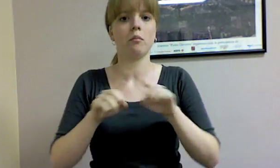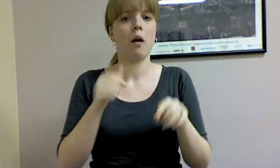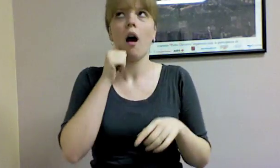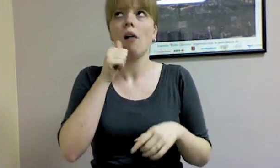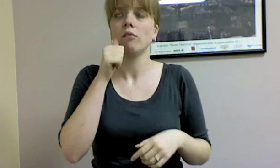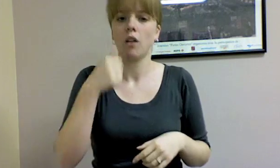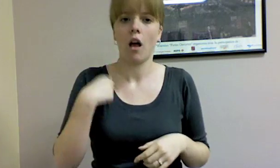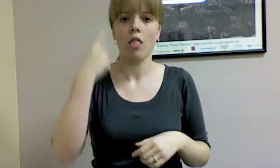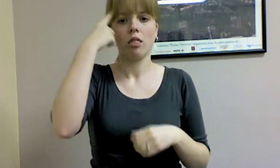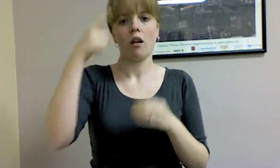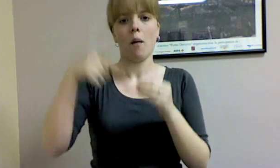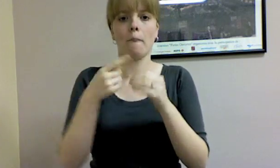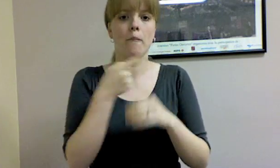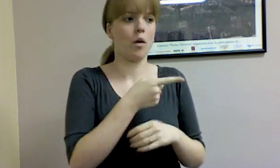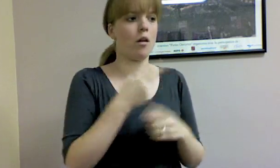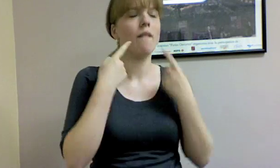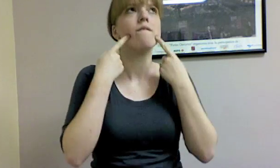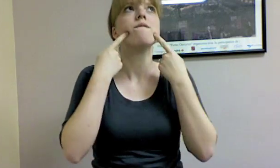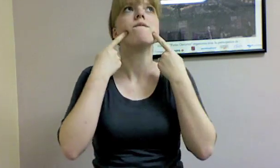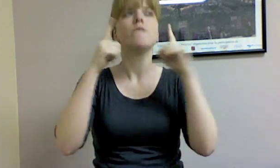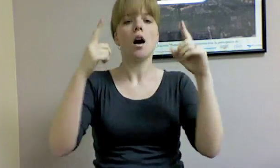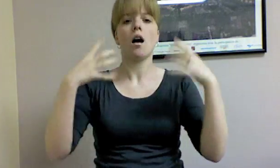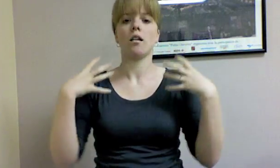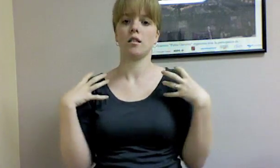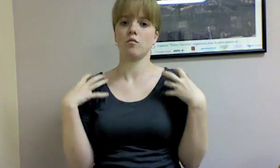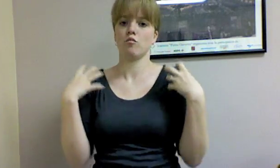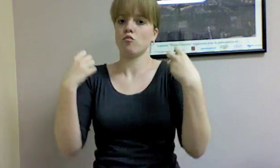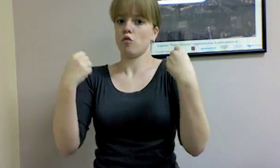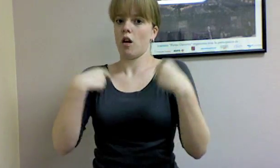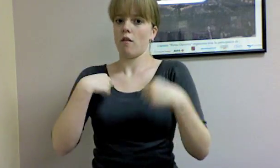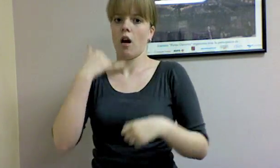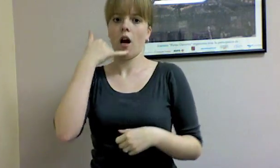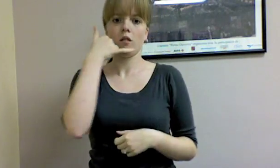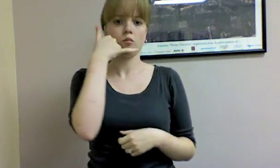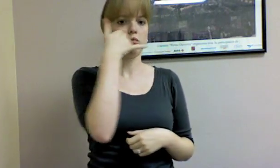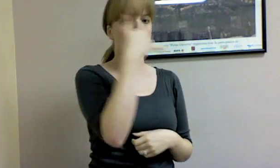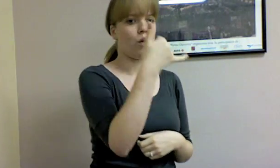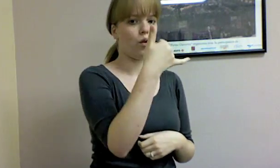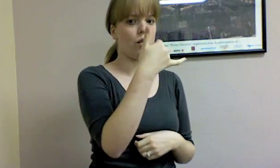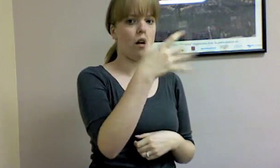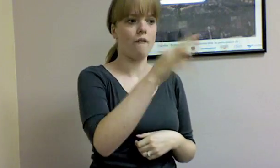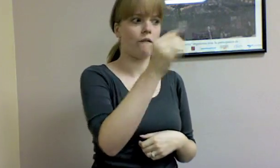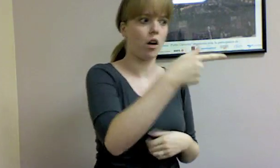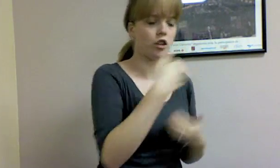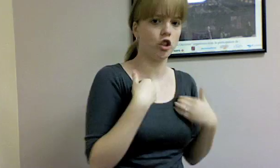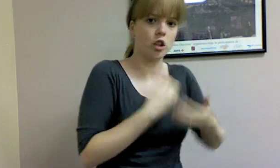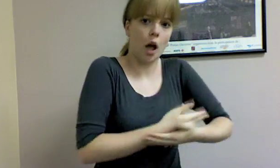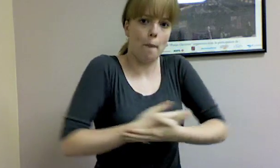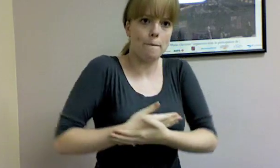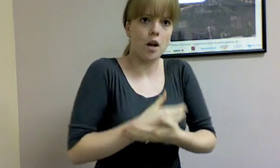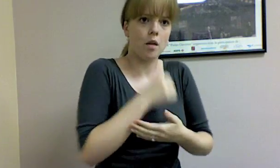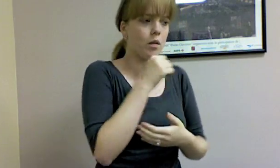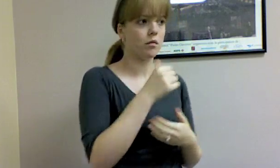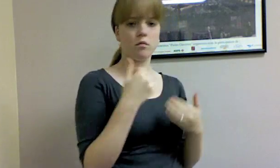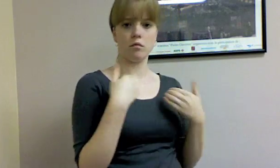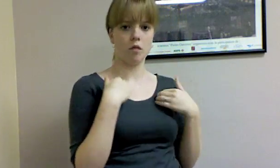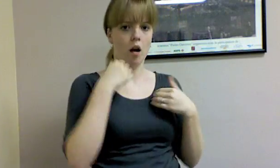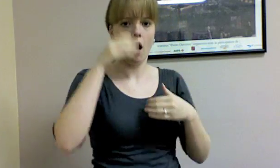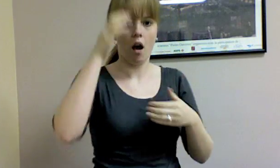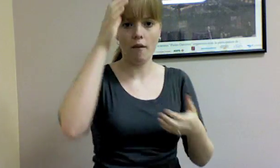I thought about her so much. To finally I mustered up the nerve to up and call her, to find that he had left her with a son without a father.